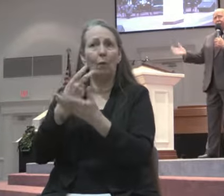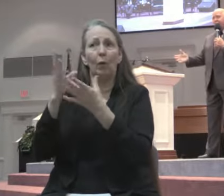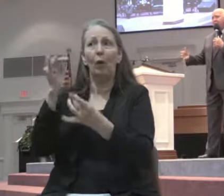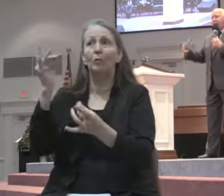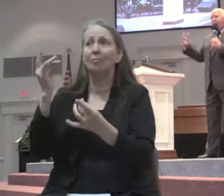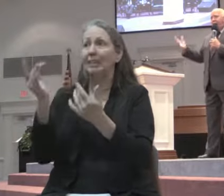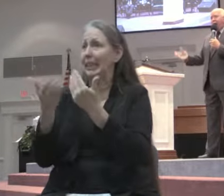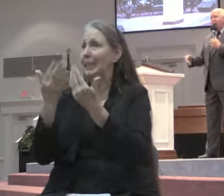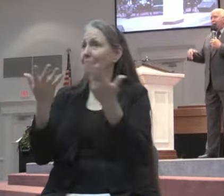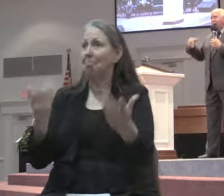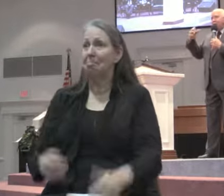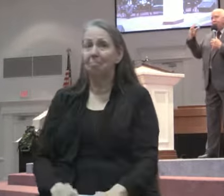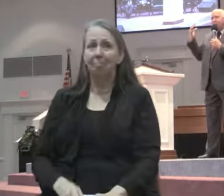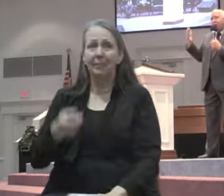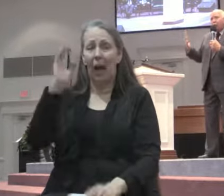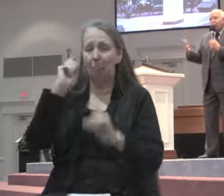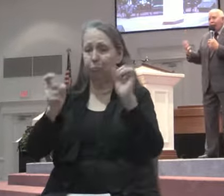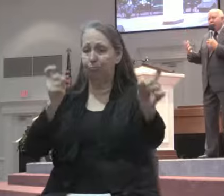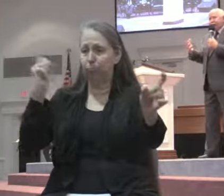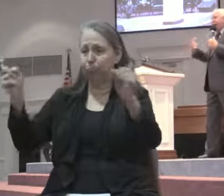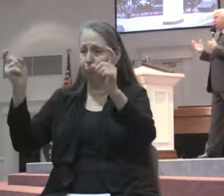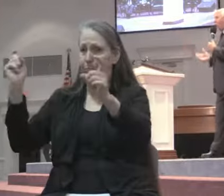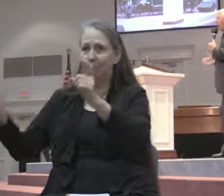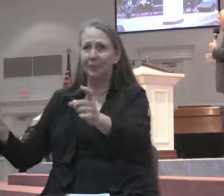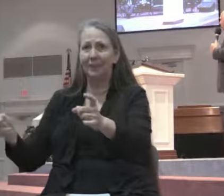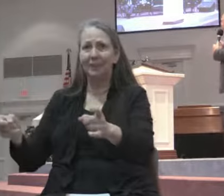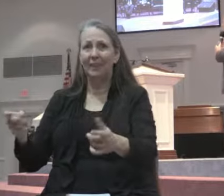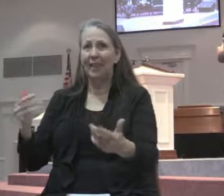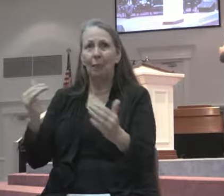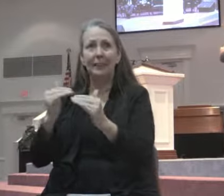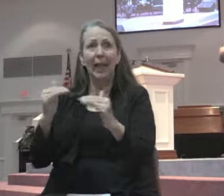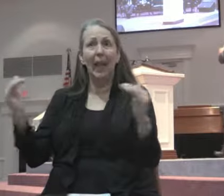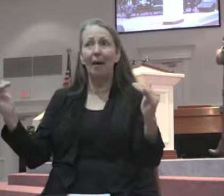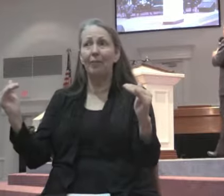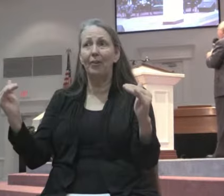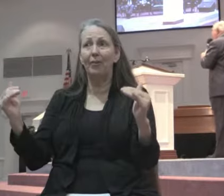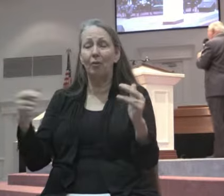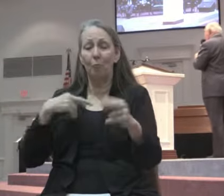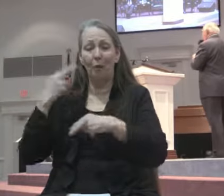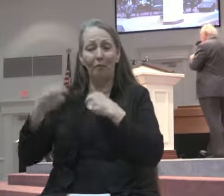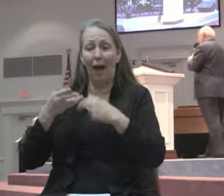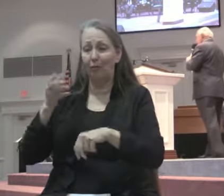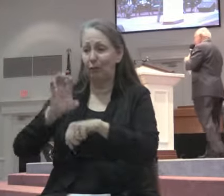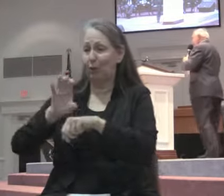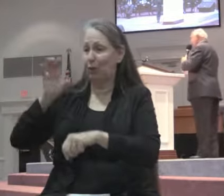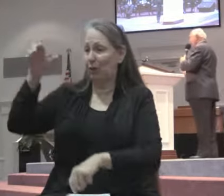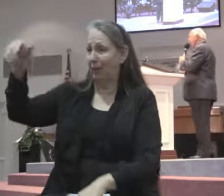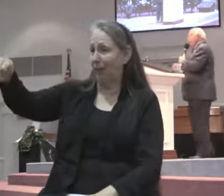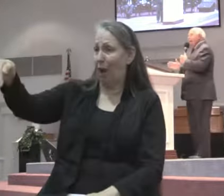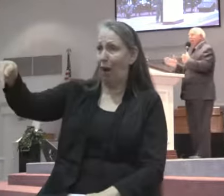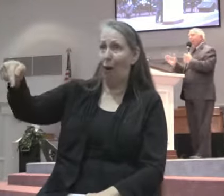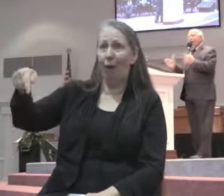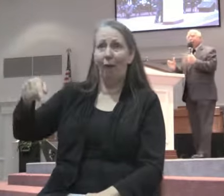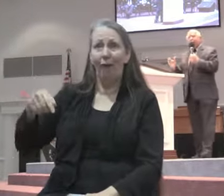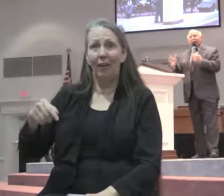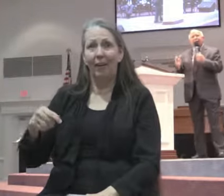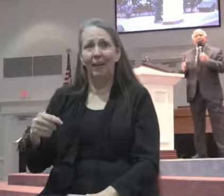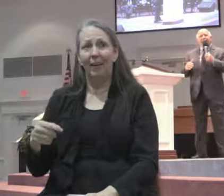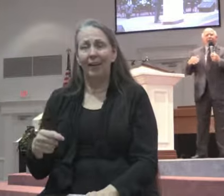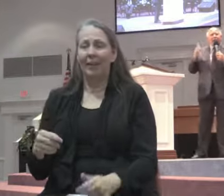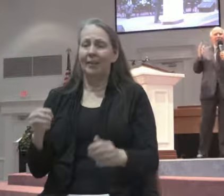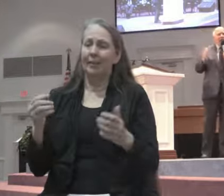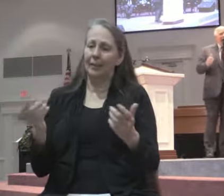was just God moved us into a level of a revival church. Now, more